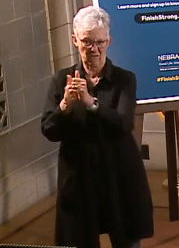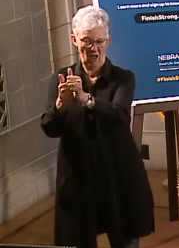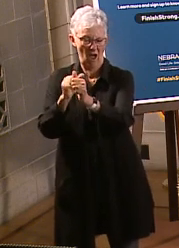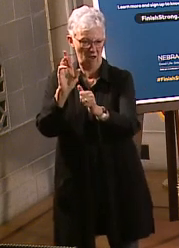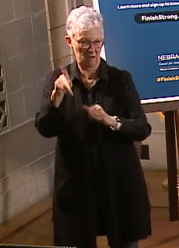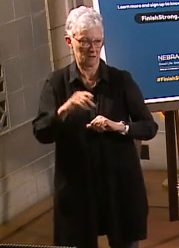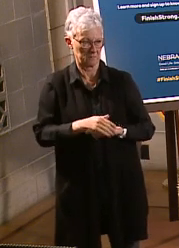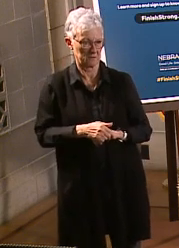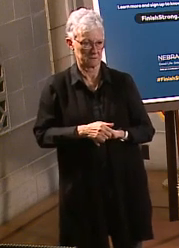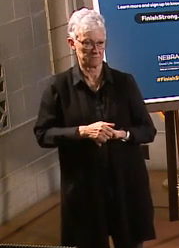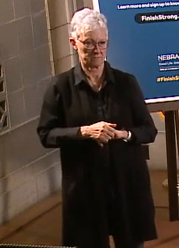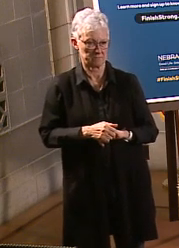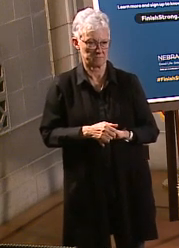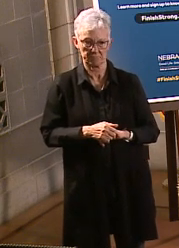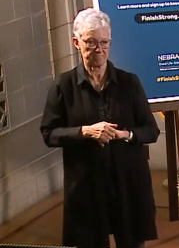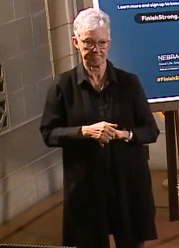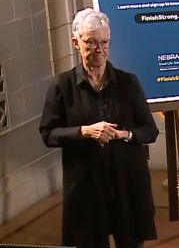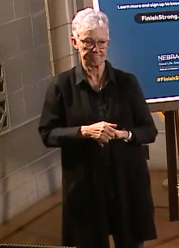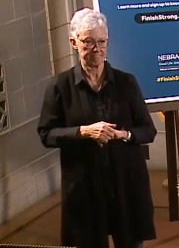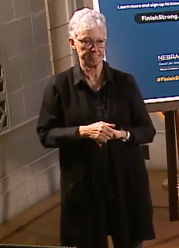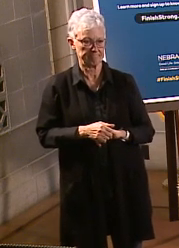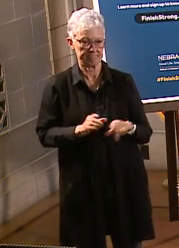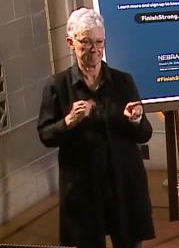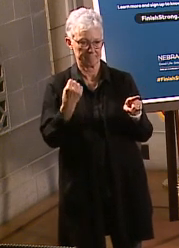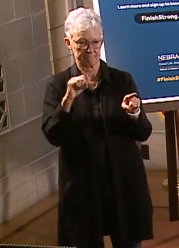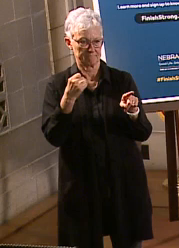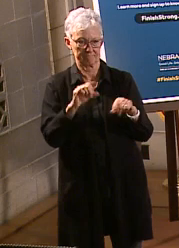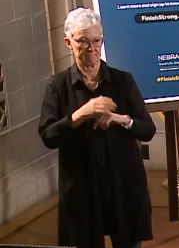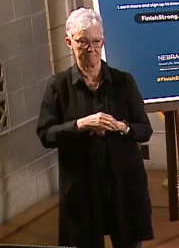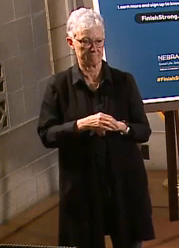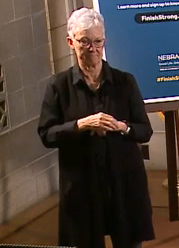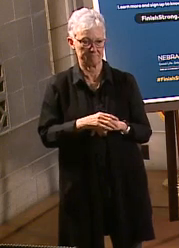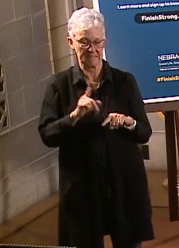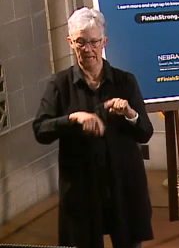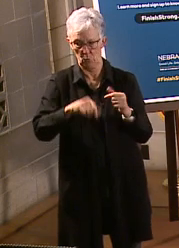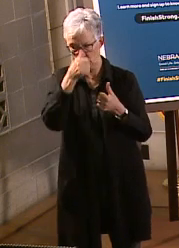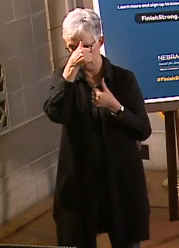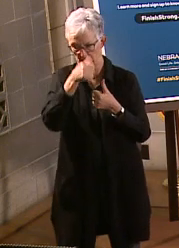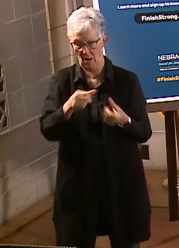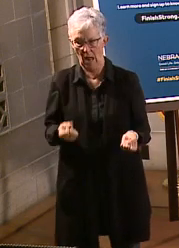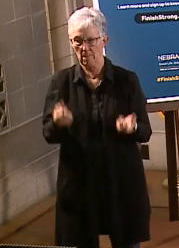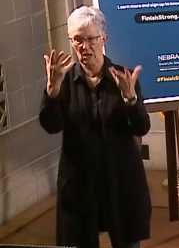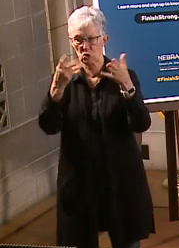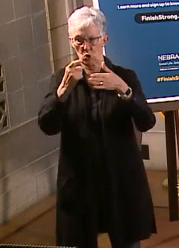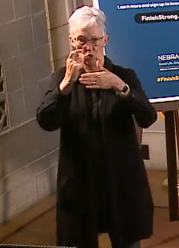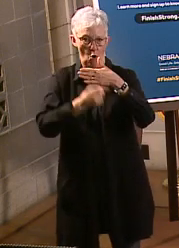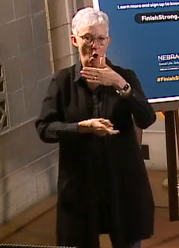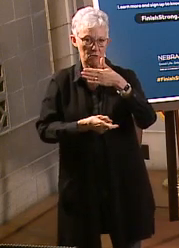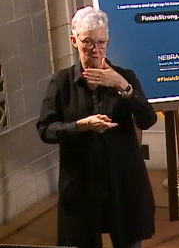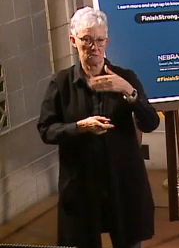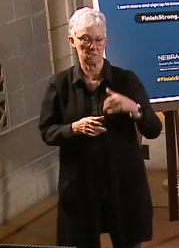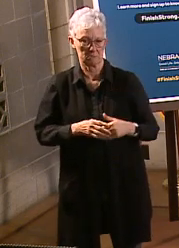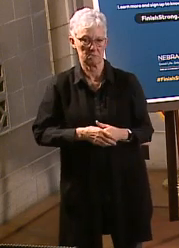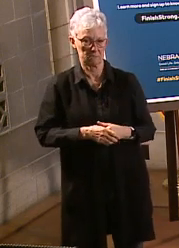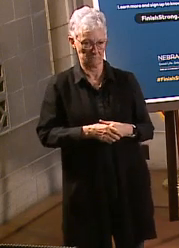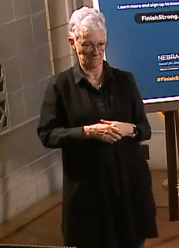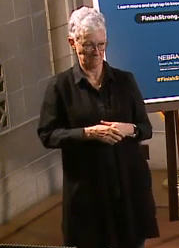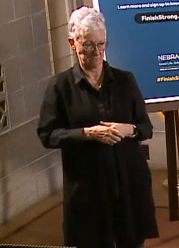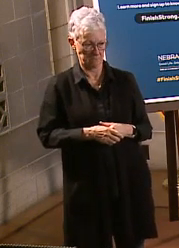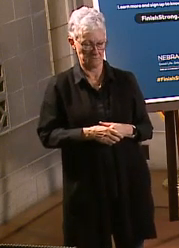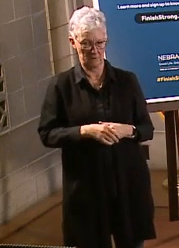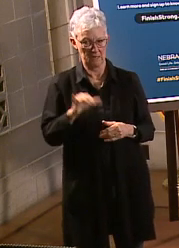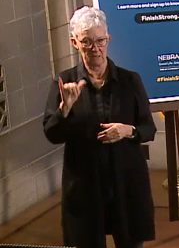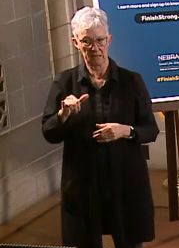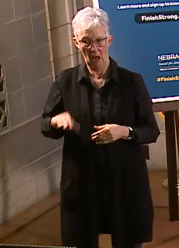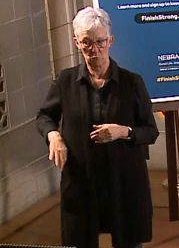if I've got that off the top of my head, but you don't happen to know rough? We'll follow up with you with regard to how much that state system cost. And obviously that was paid